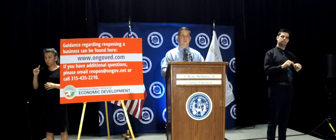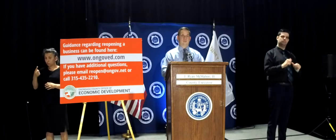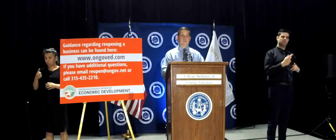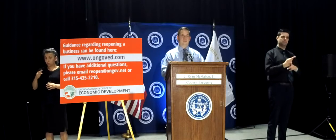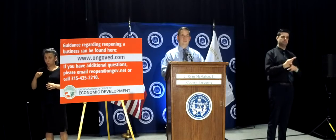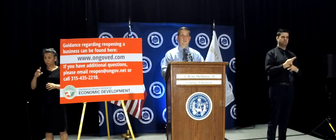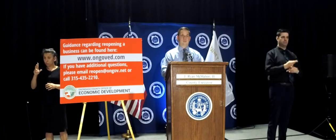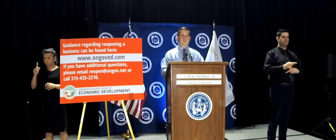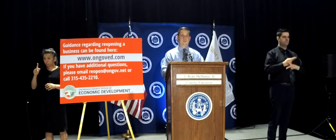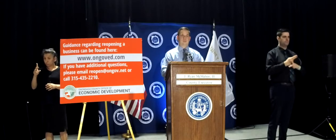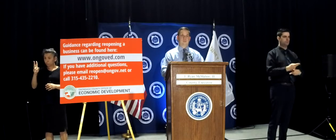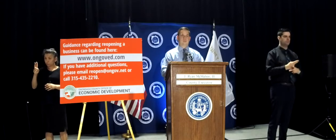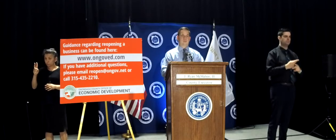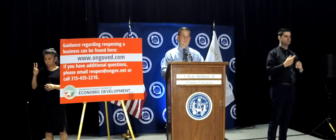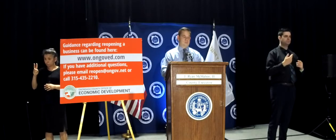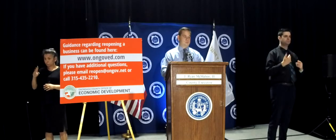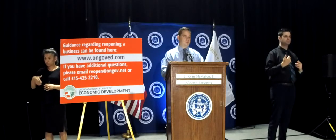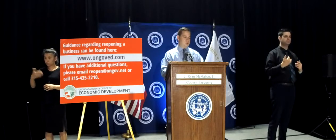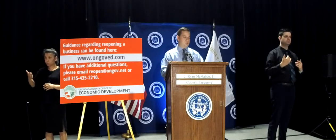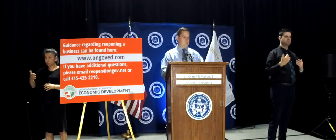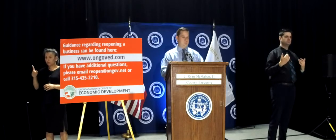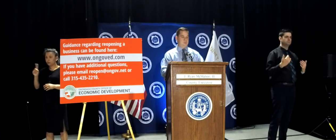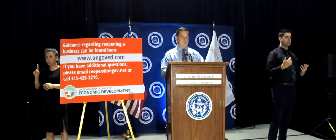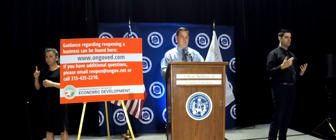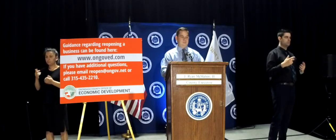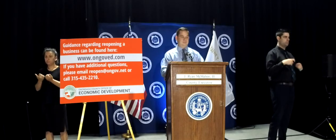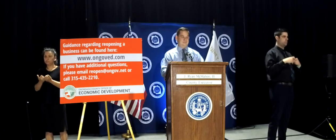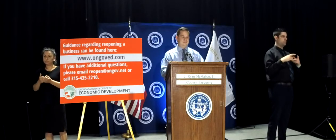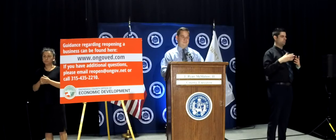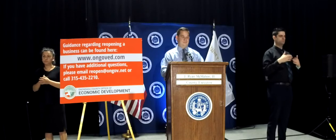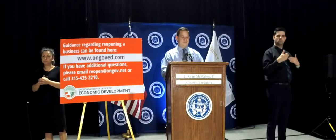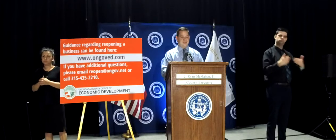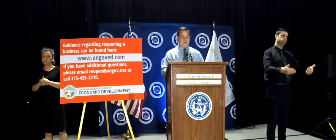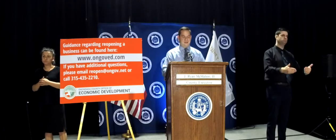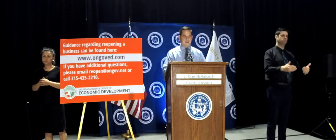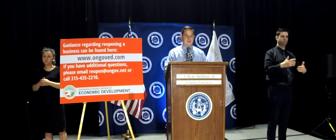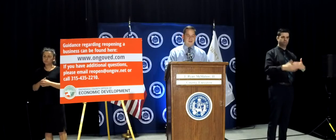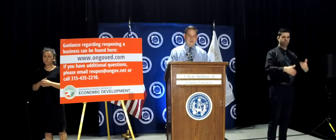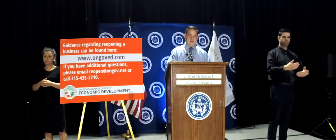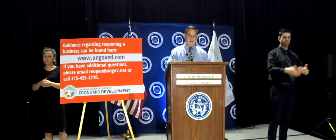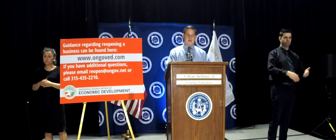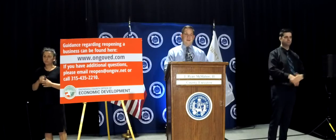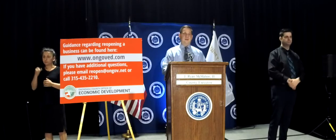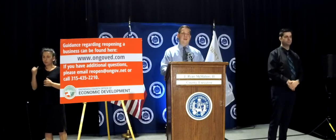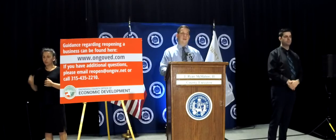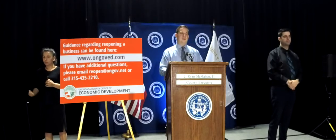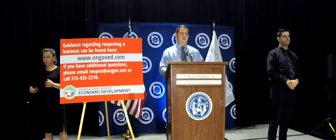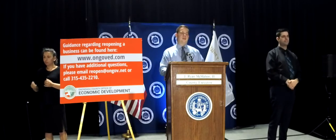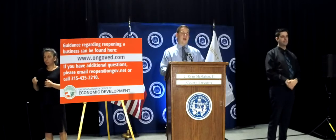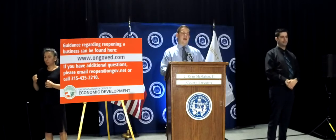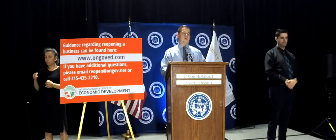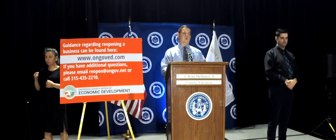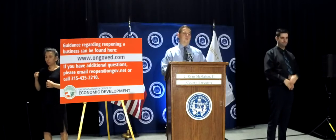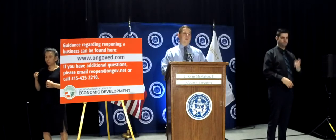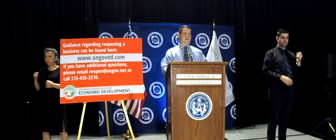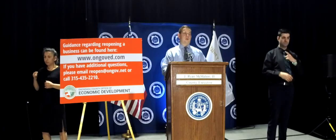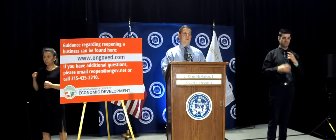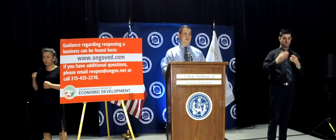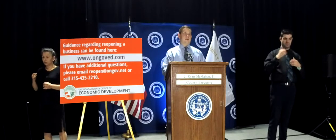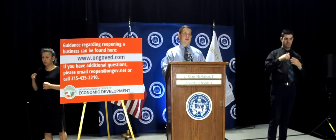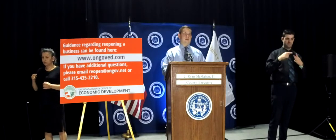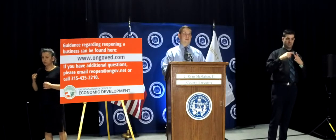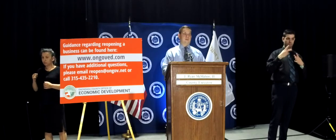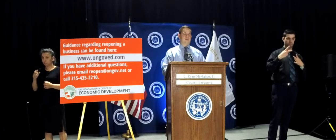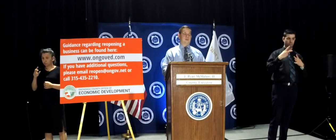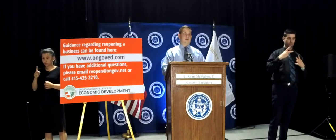now. That was the case with Phase 2, and we saw Sure. the drama that unfolded. Any clarity on how it will be communicated a week from now? Yeah, we talked a little